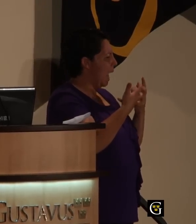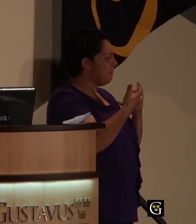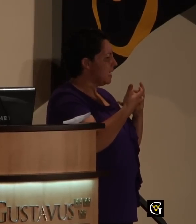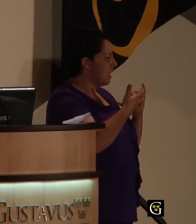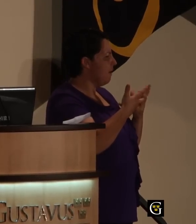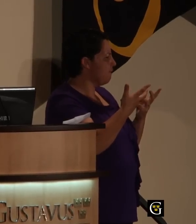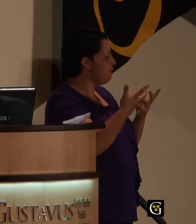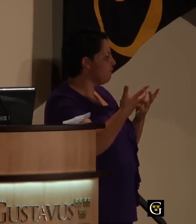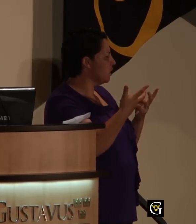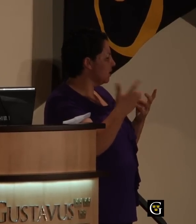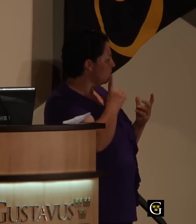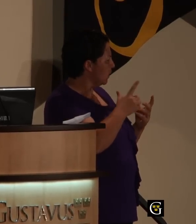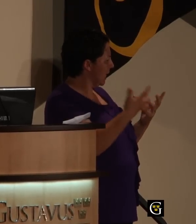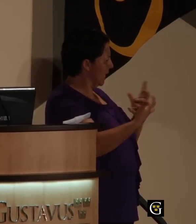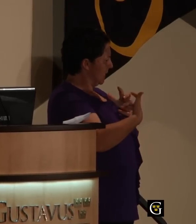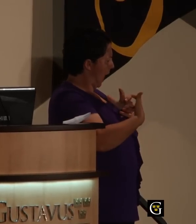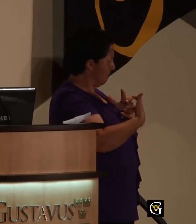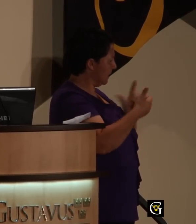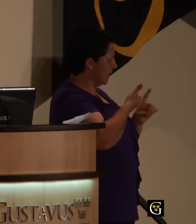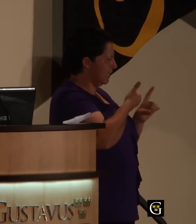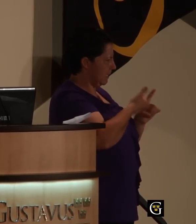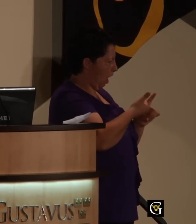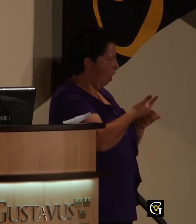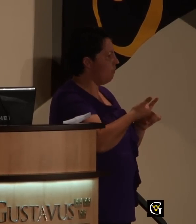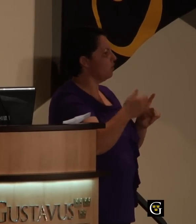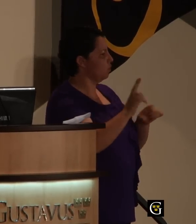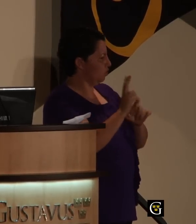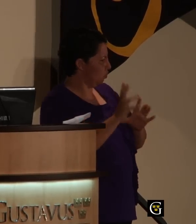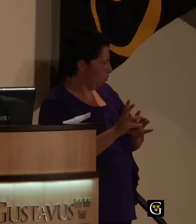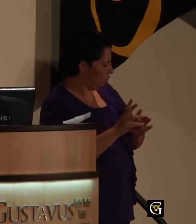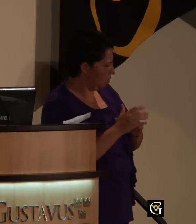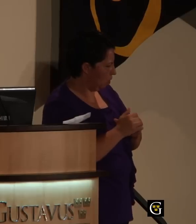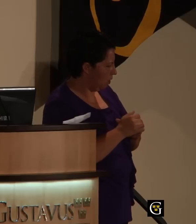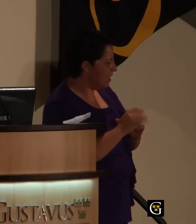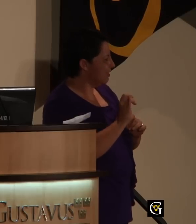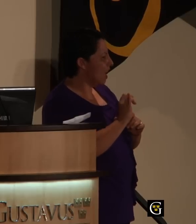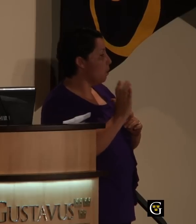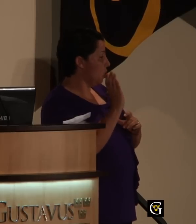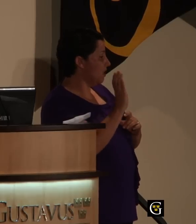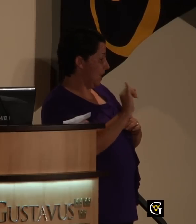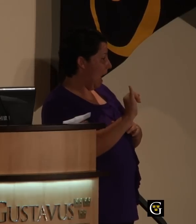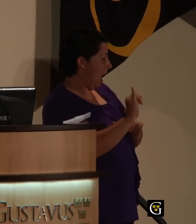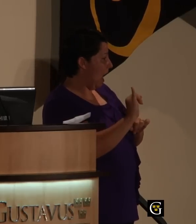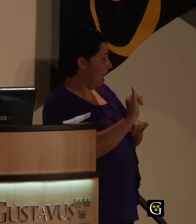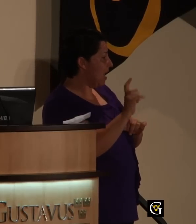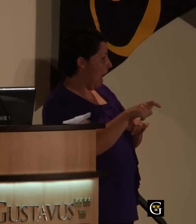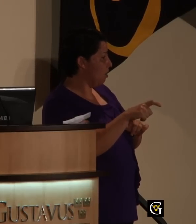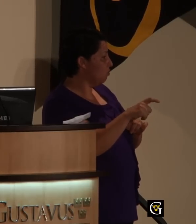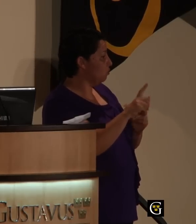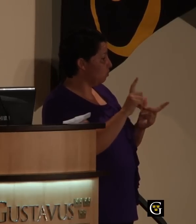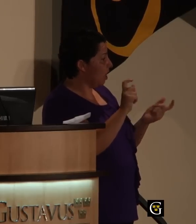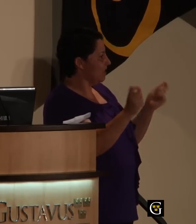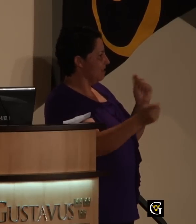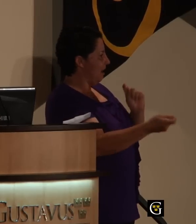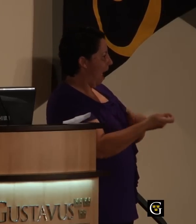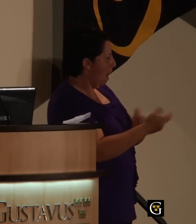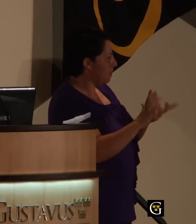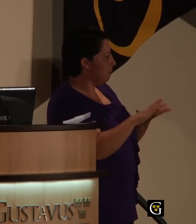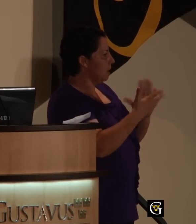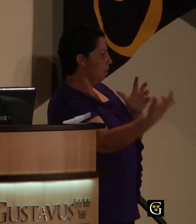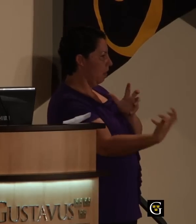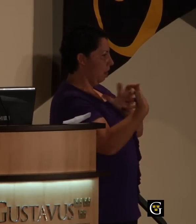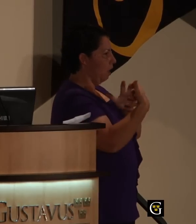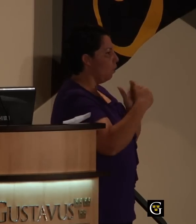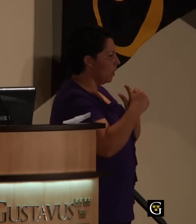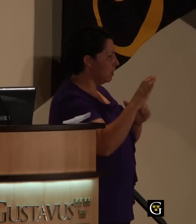have adapted to the fairly limited fidelity of a cochlear implant. So this shows both the promise and the